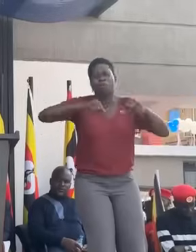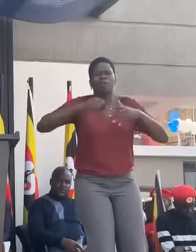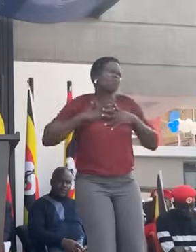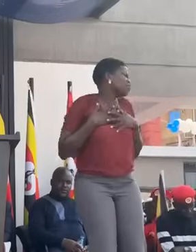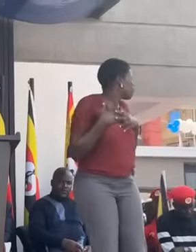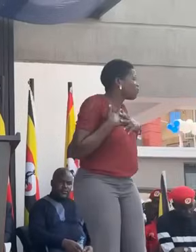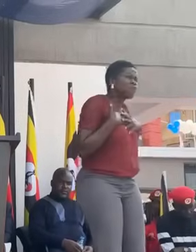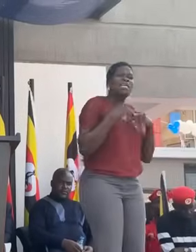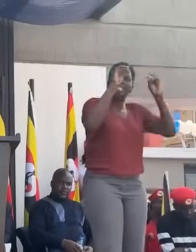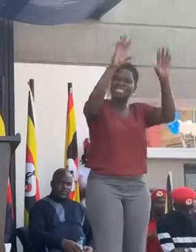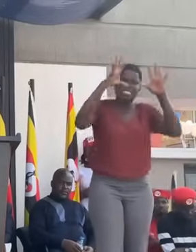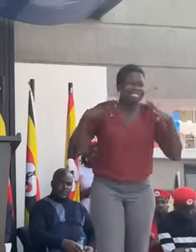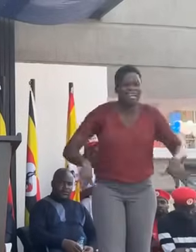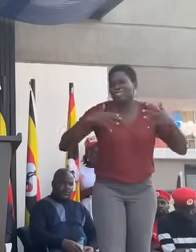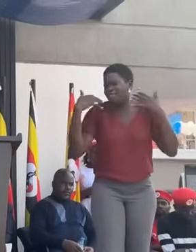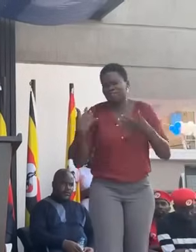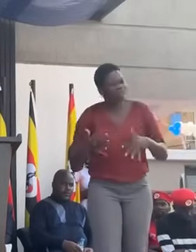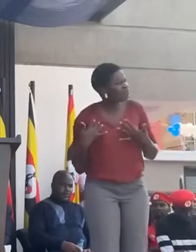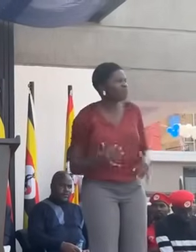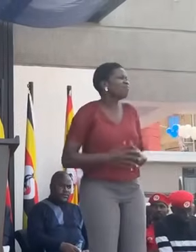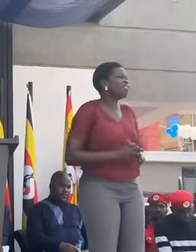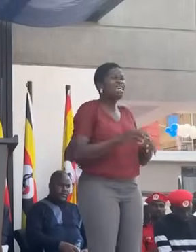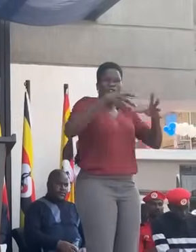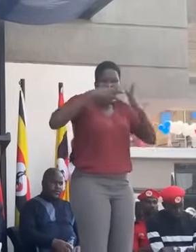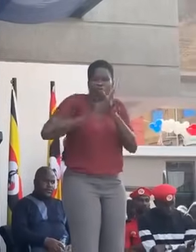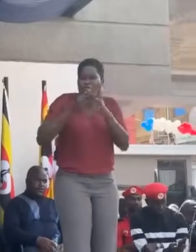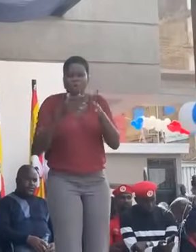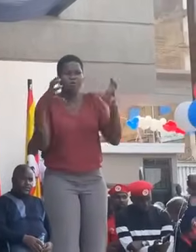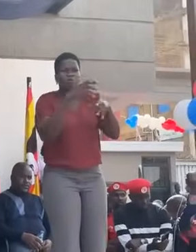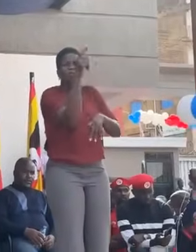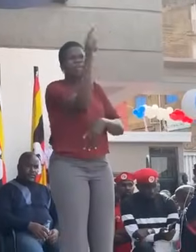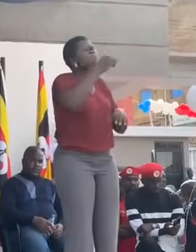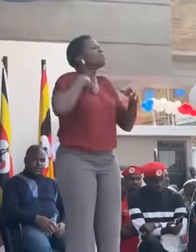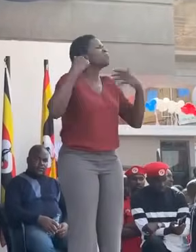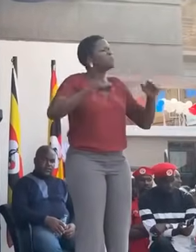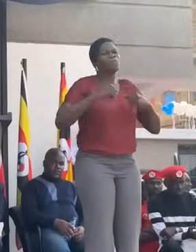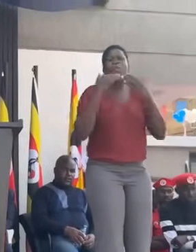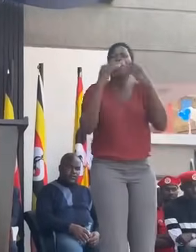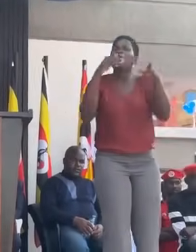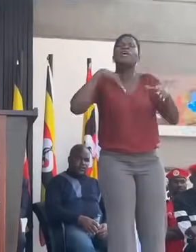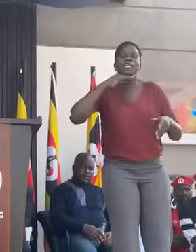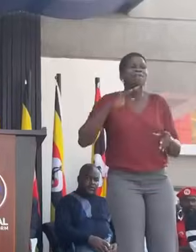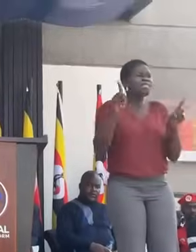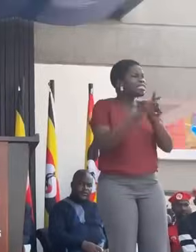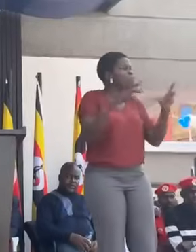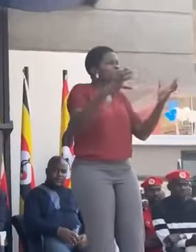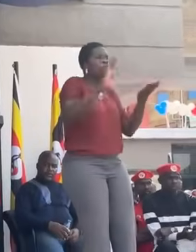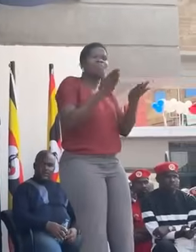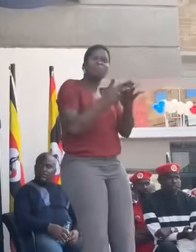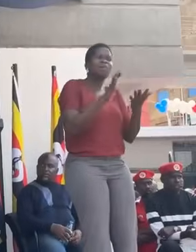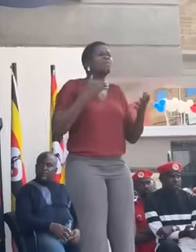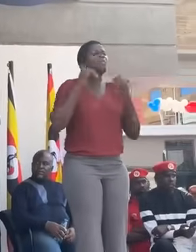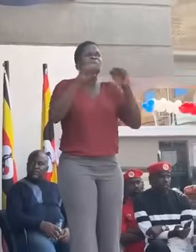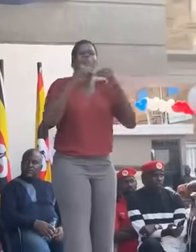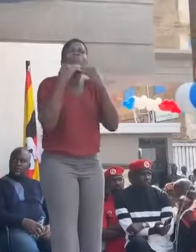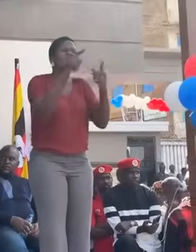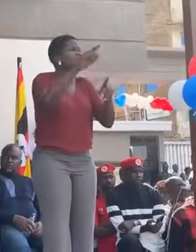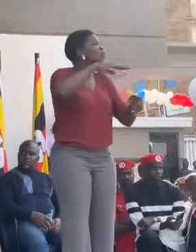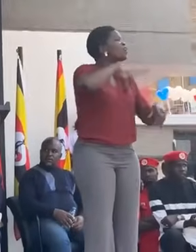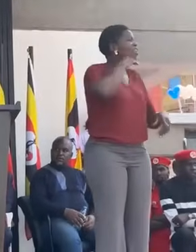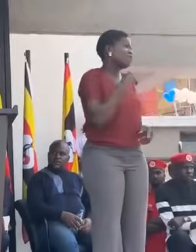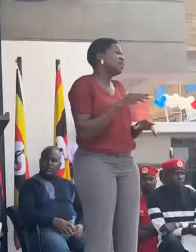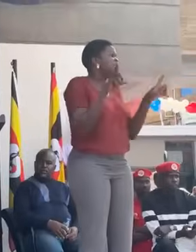bebaza, abasomesa simanyi bwenyeza bebaza, bamakanika simanyi bwenyeza bebaza, abayimbi banange simanyi bwenyeza bebaza ne bannabitone